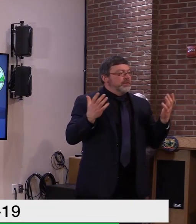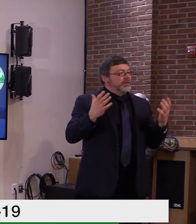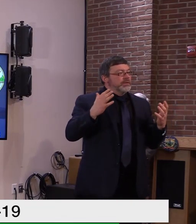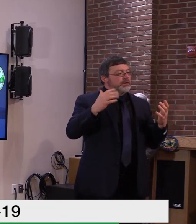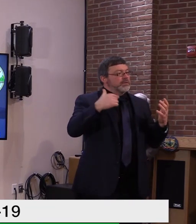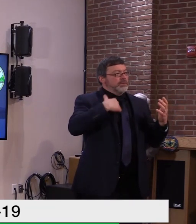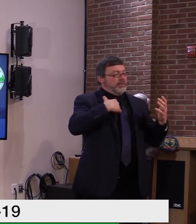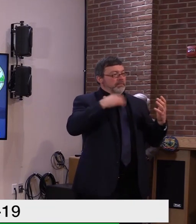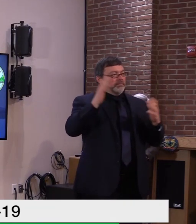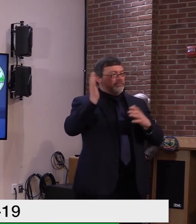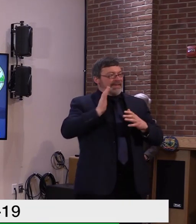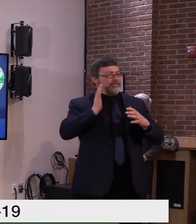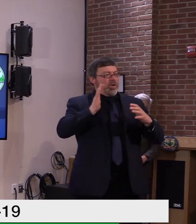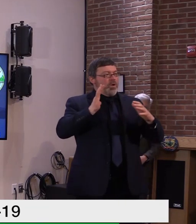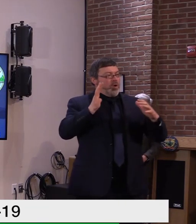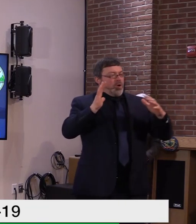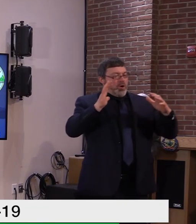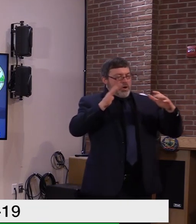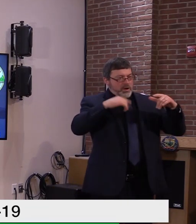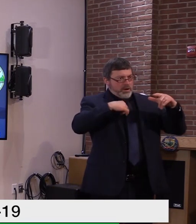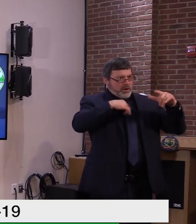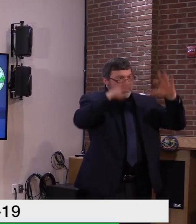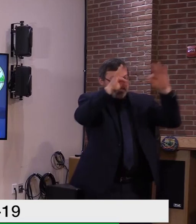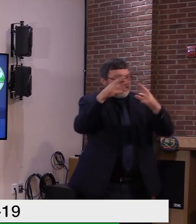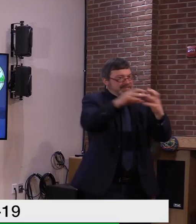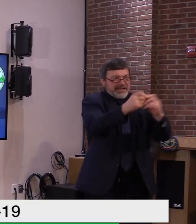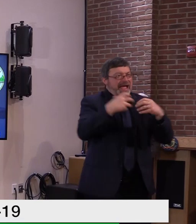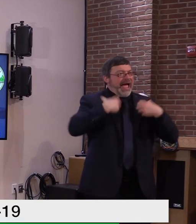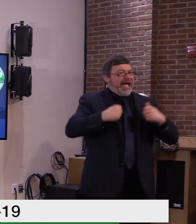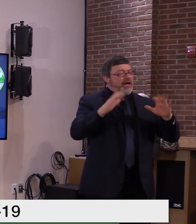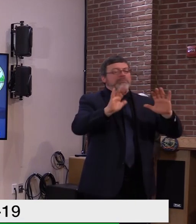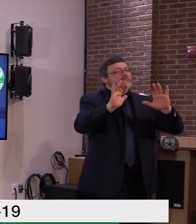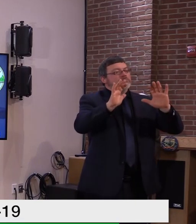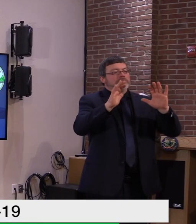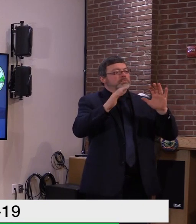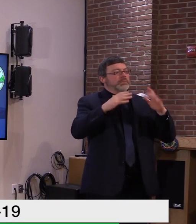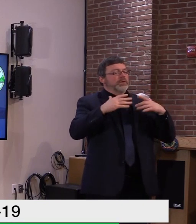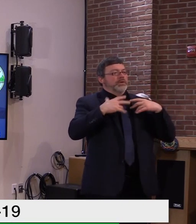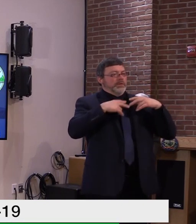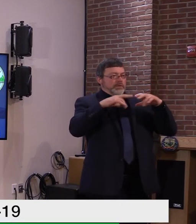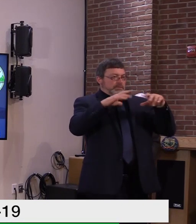already published some of those chronic conditions. Our advisory